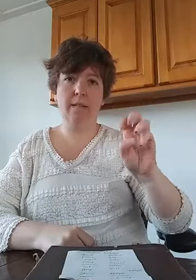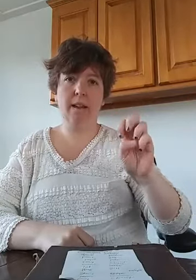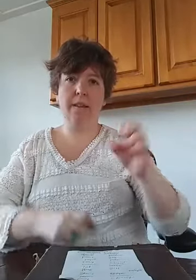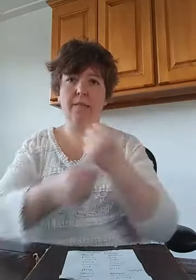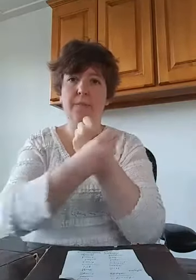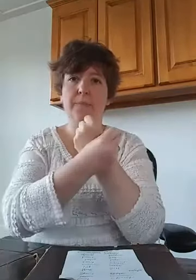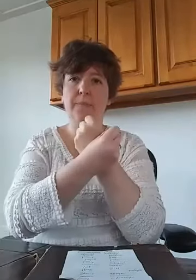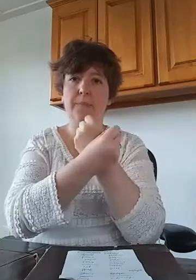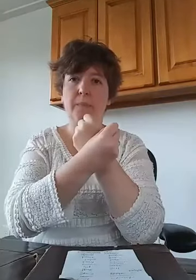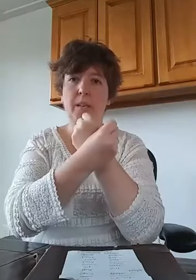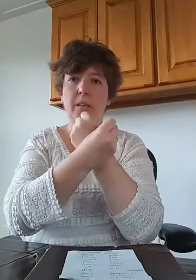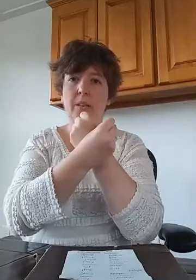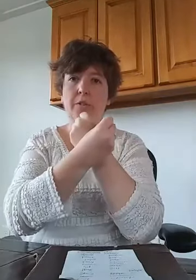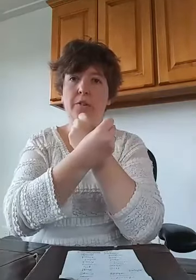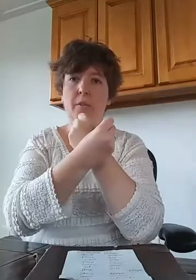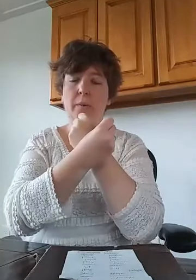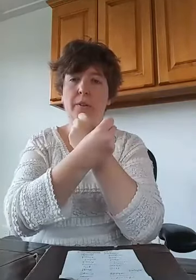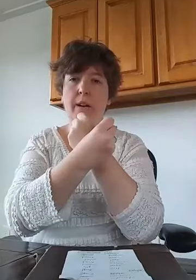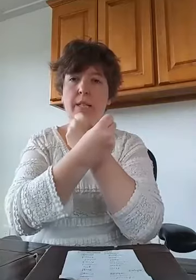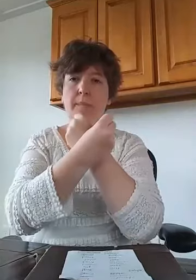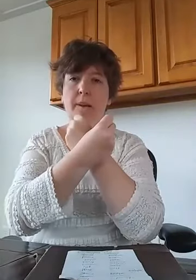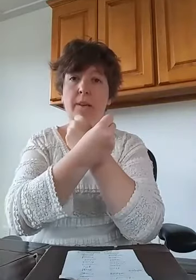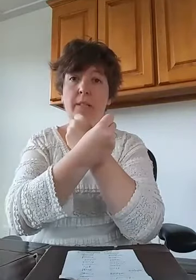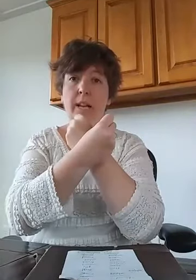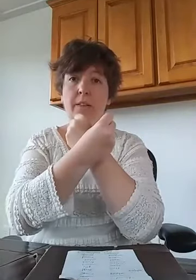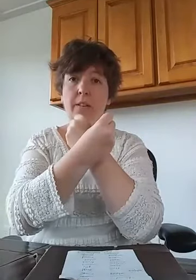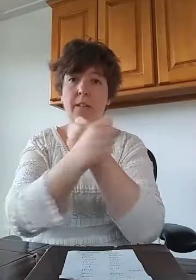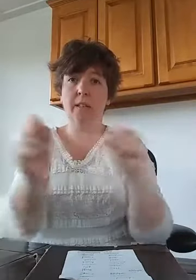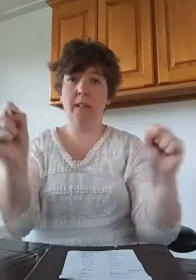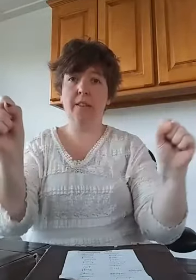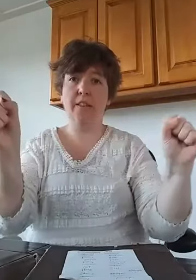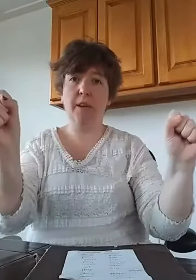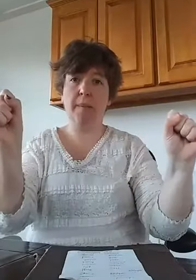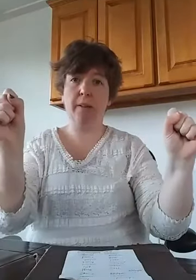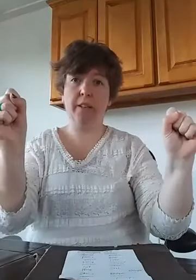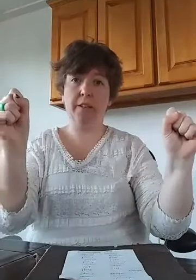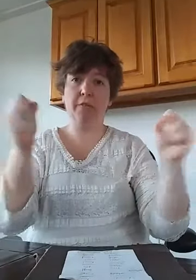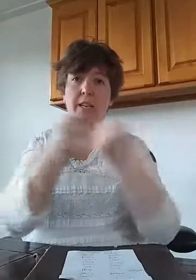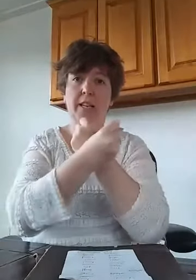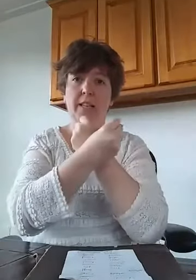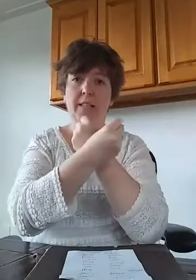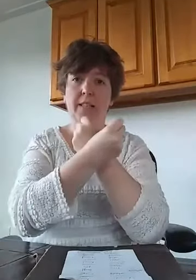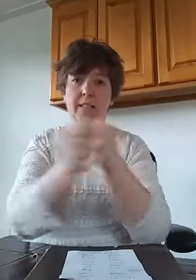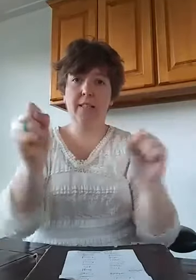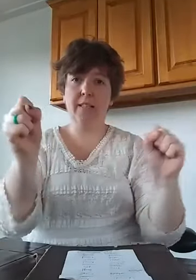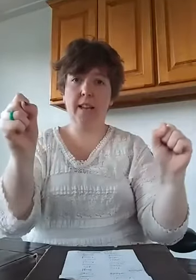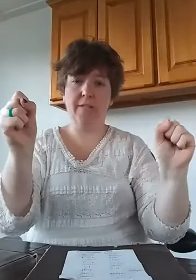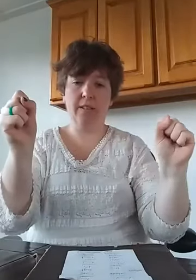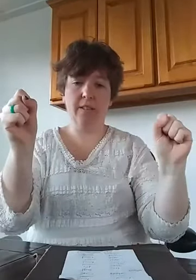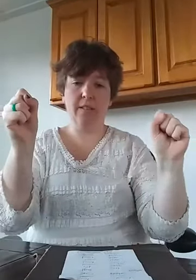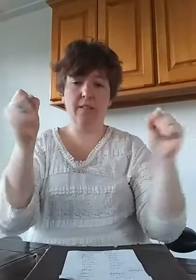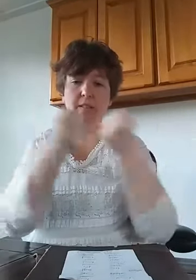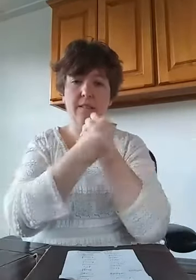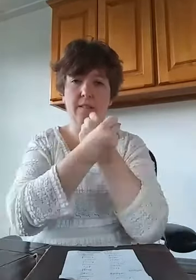Save. You start with your hands bound together, and then you come out like you're free. Saved.